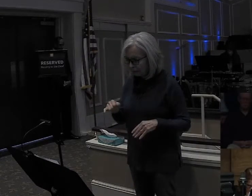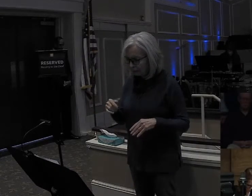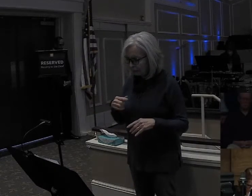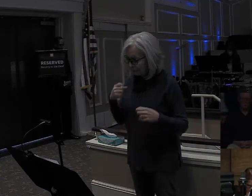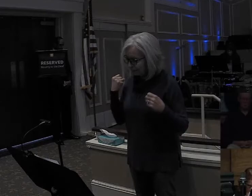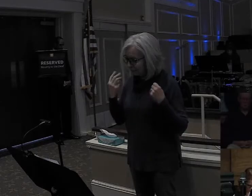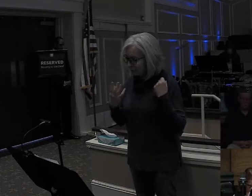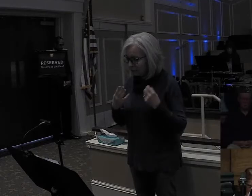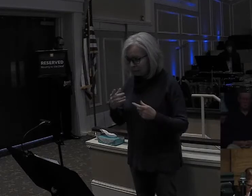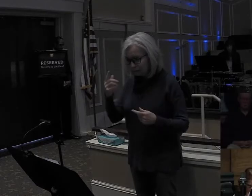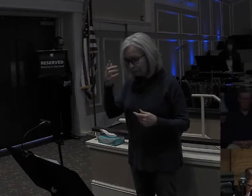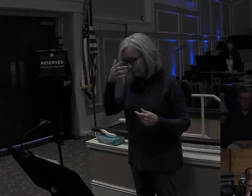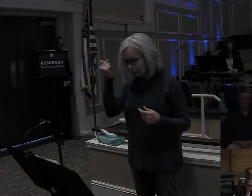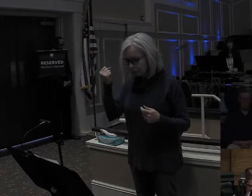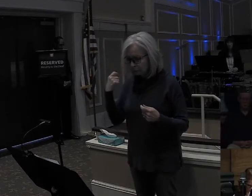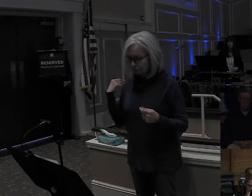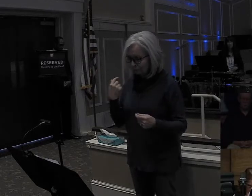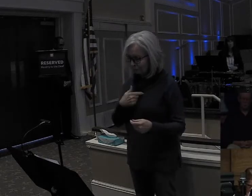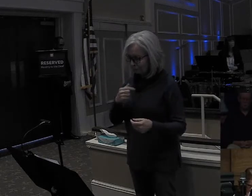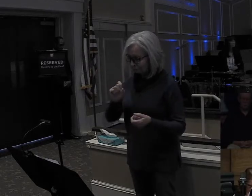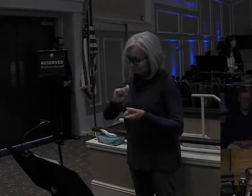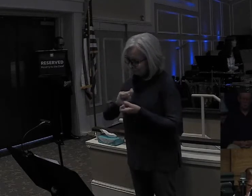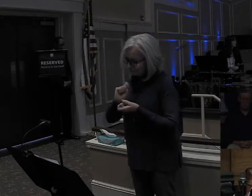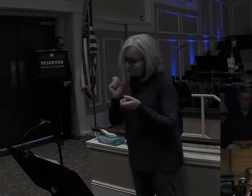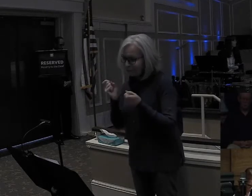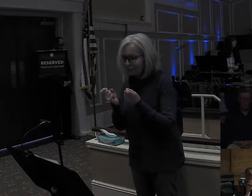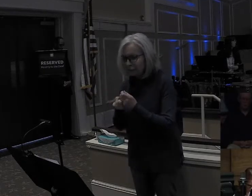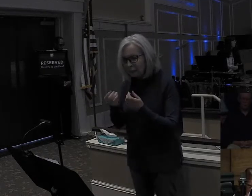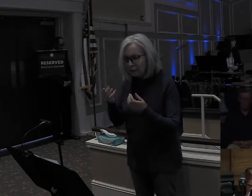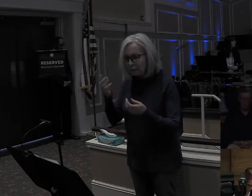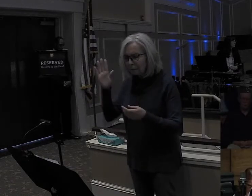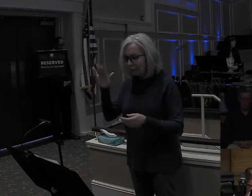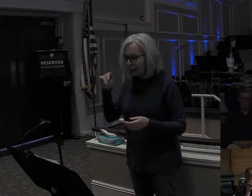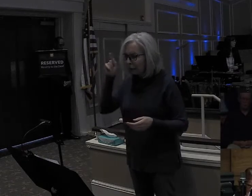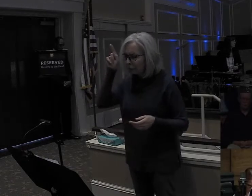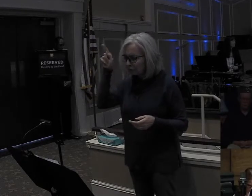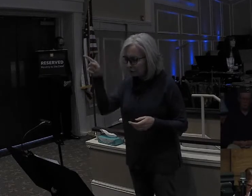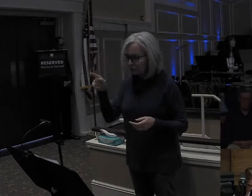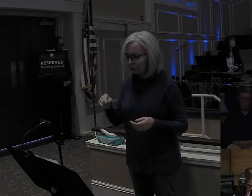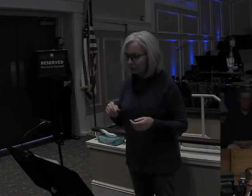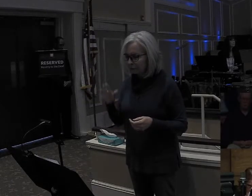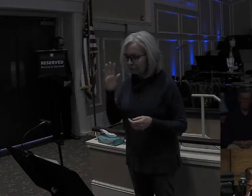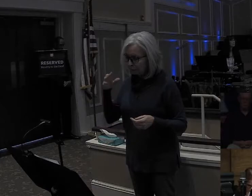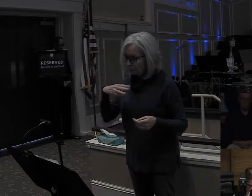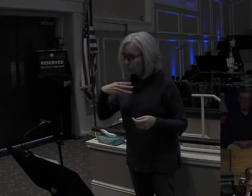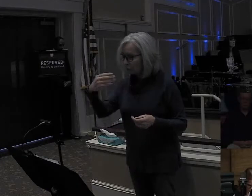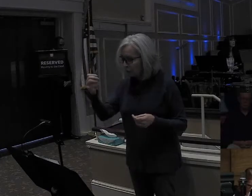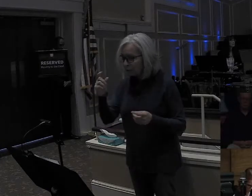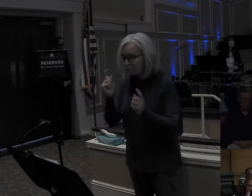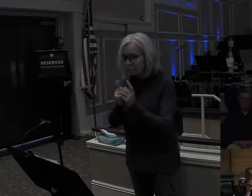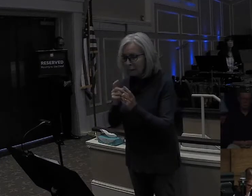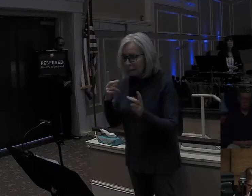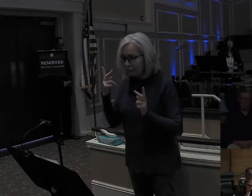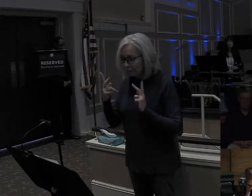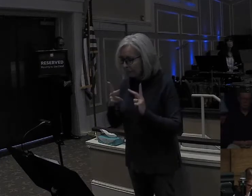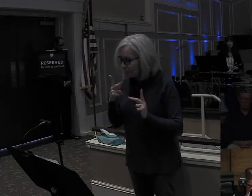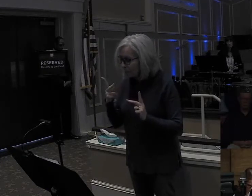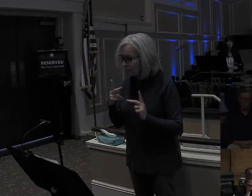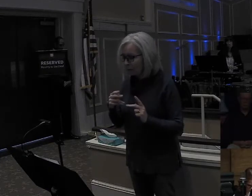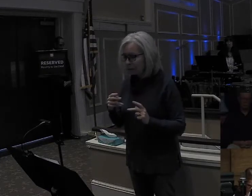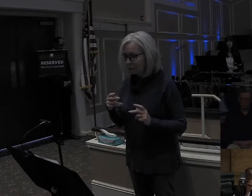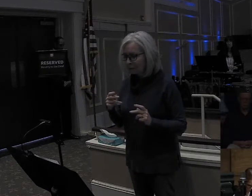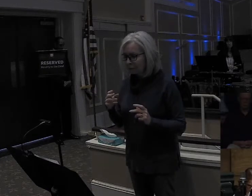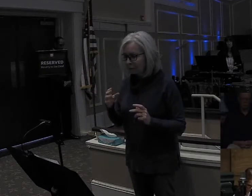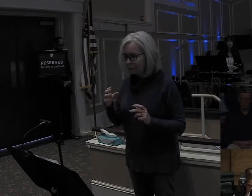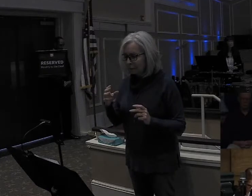singing because we're people who have been transformed and redeemed greatly. God, that we would go out and be people who forgive greatly and people who love greatly because